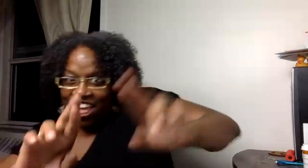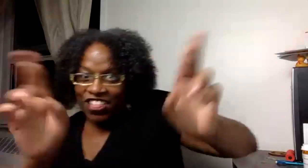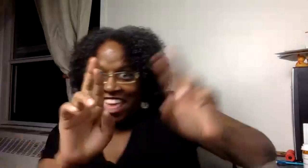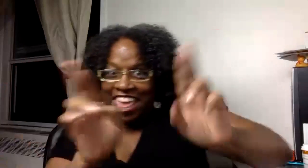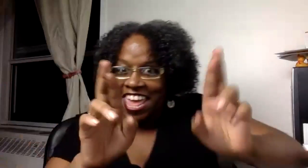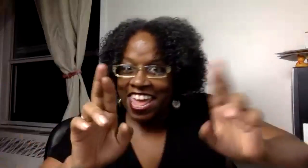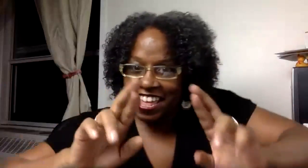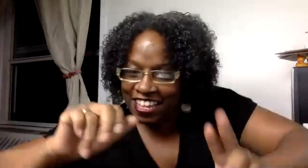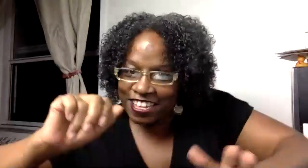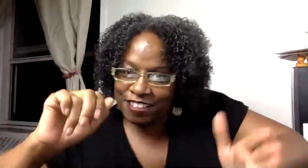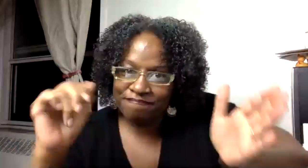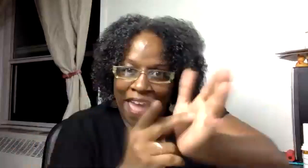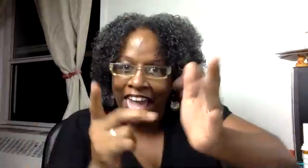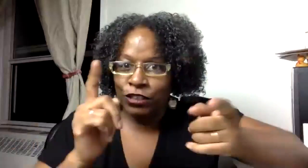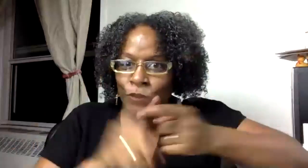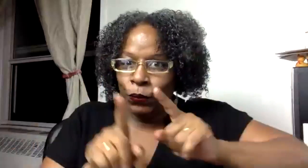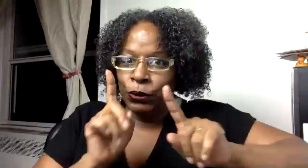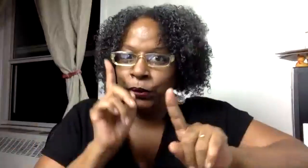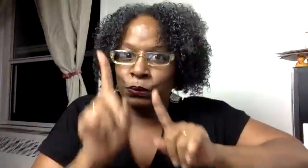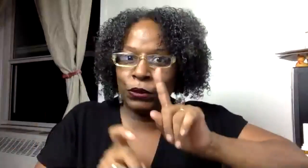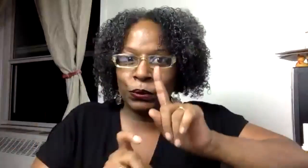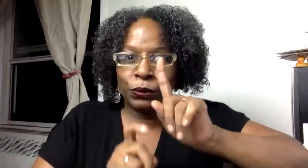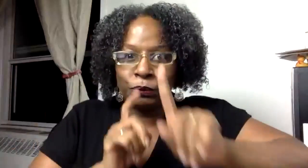now. Everyone ready? All right.